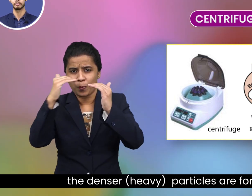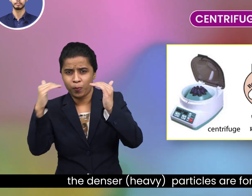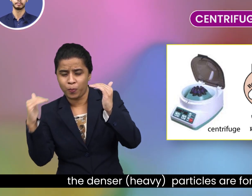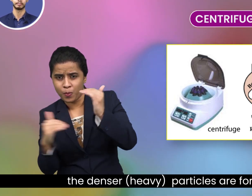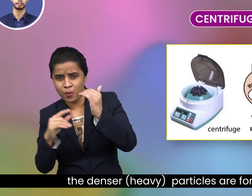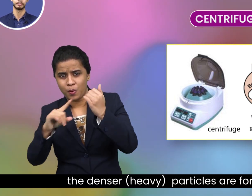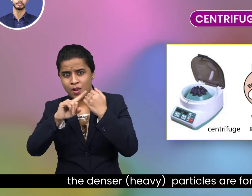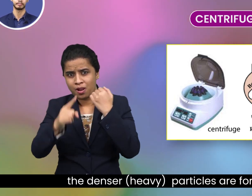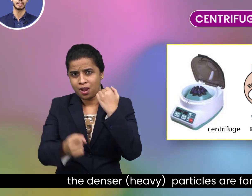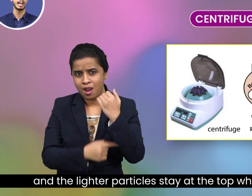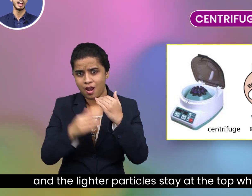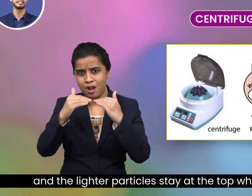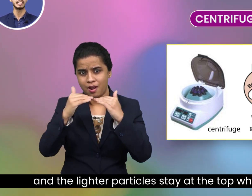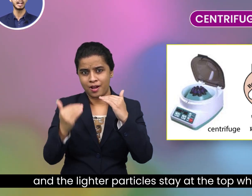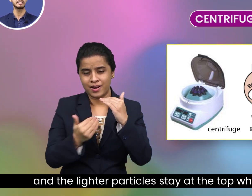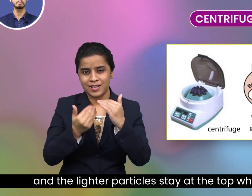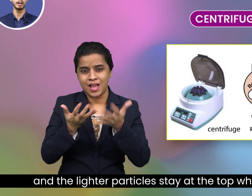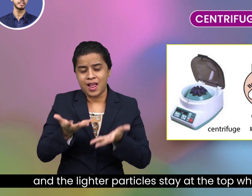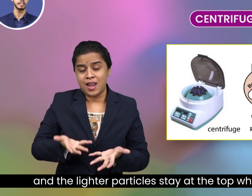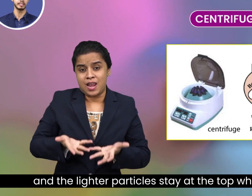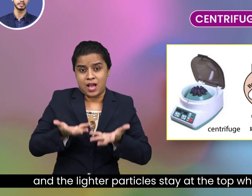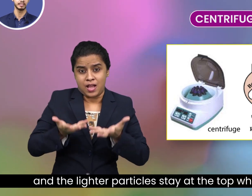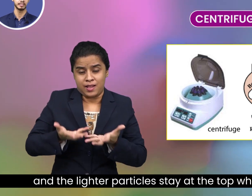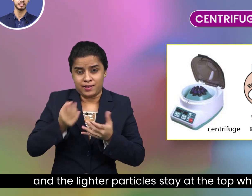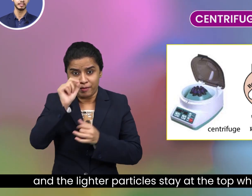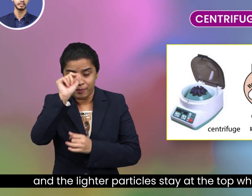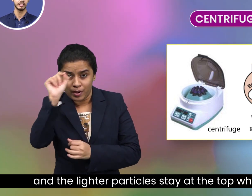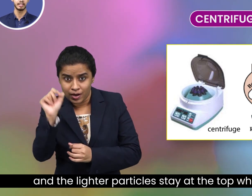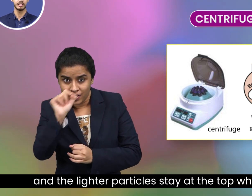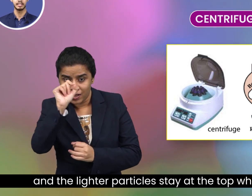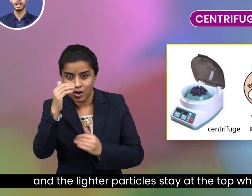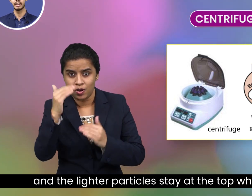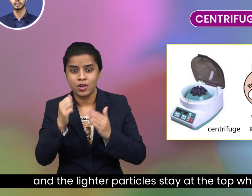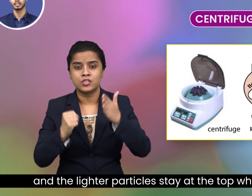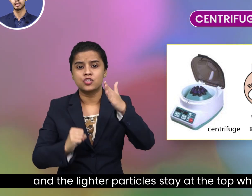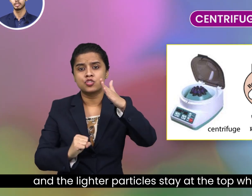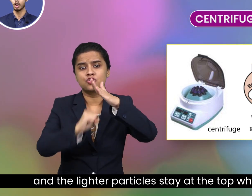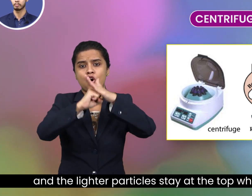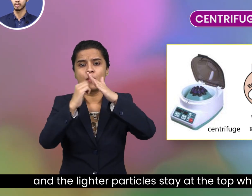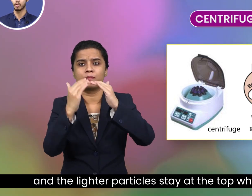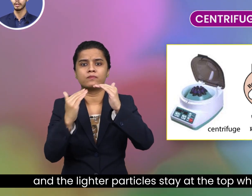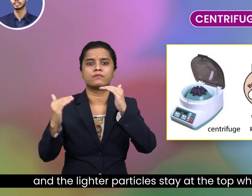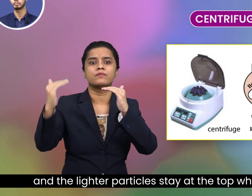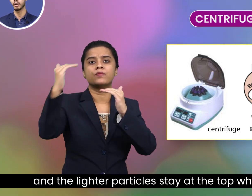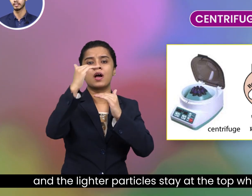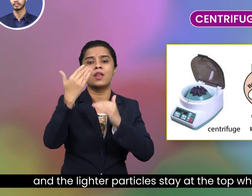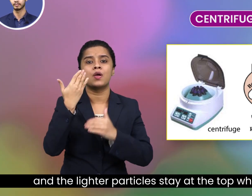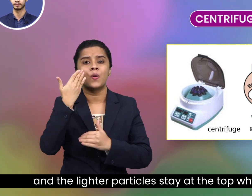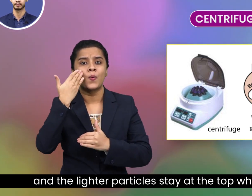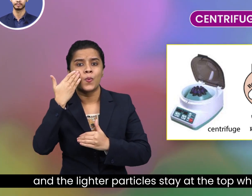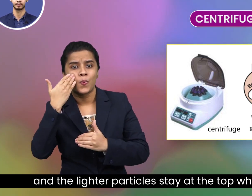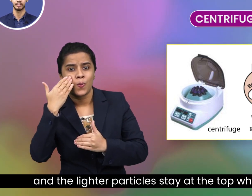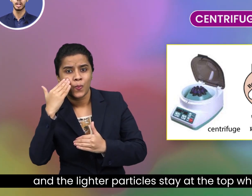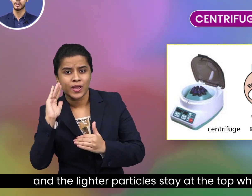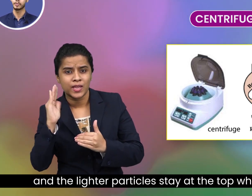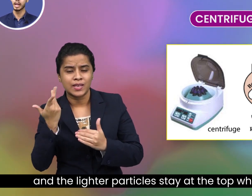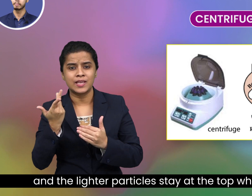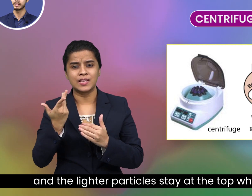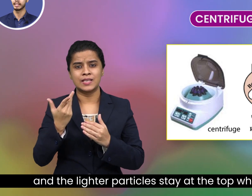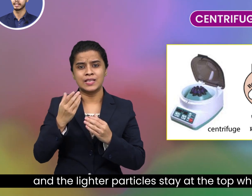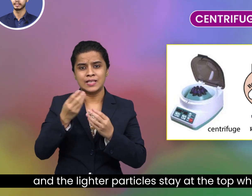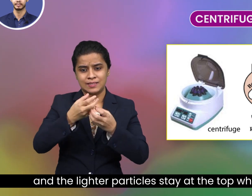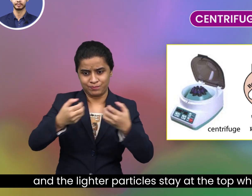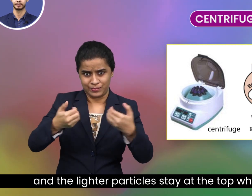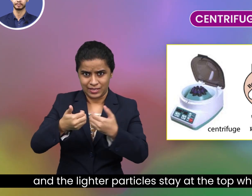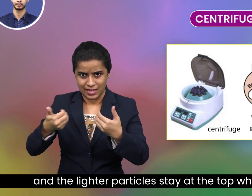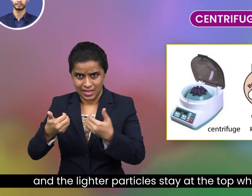bottom and the lighter particles stay at the top when spun